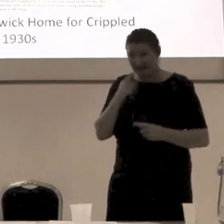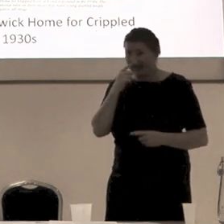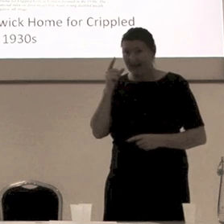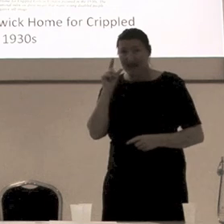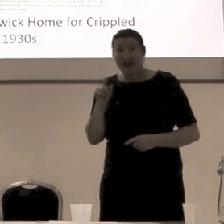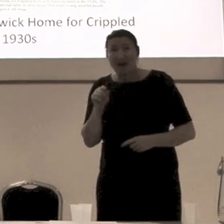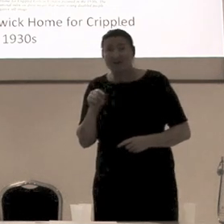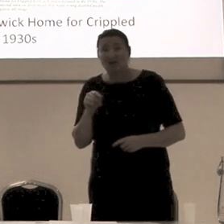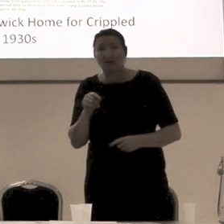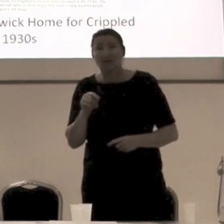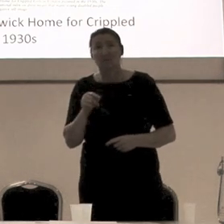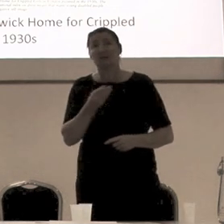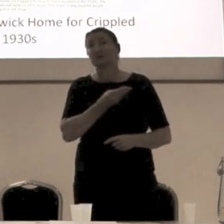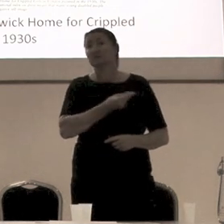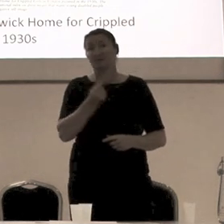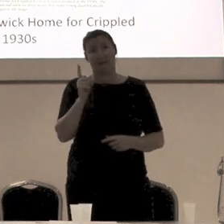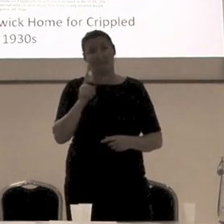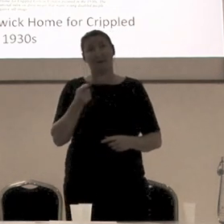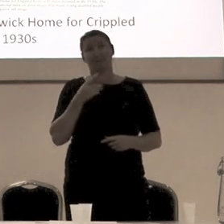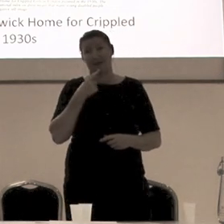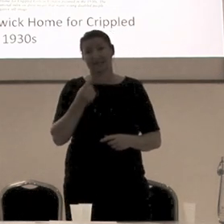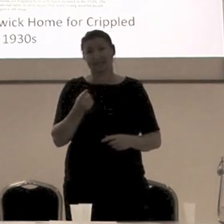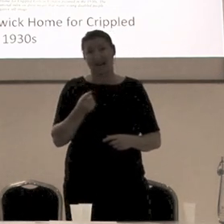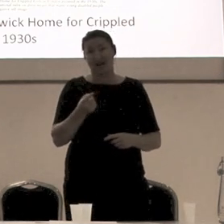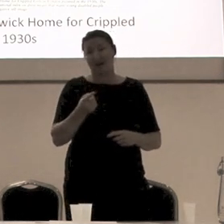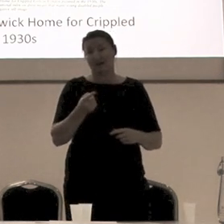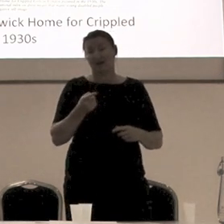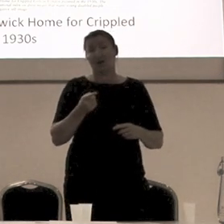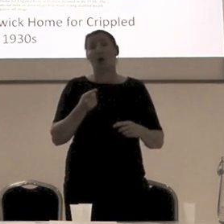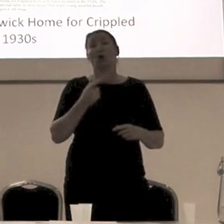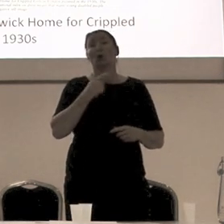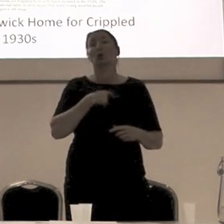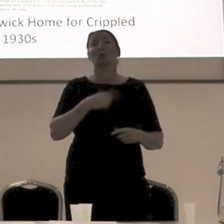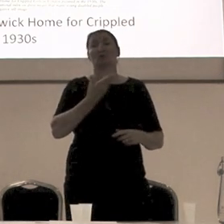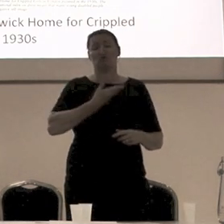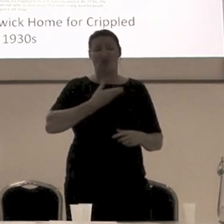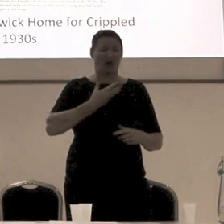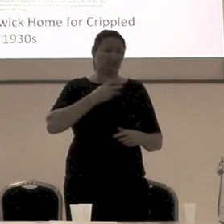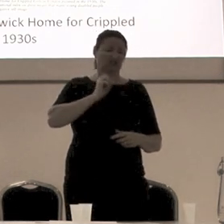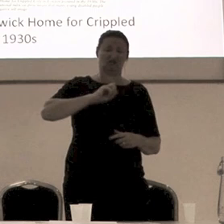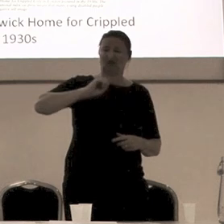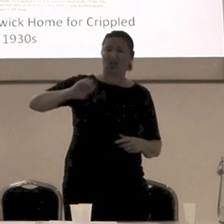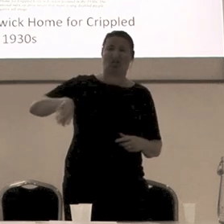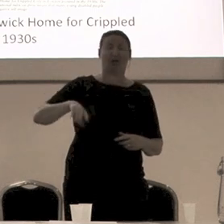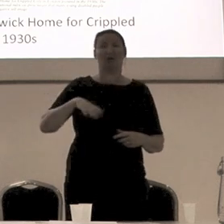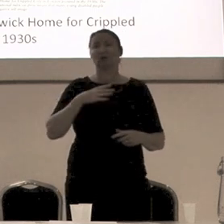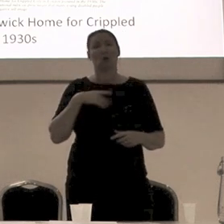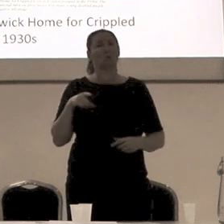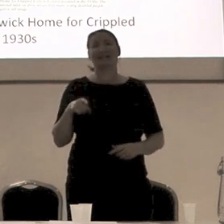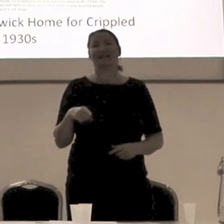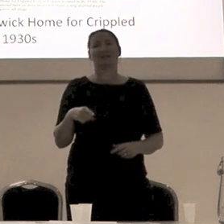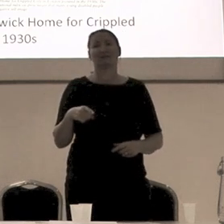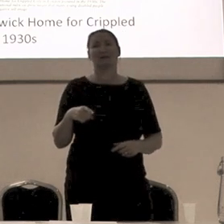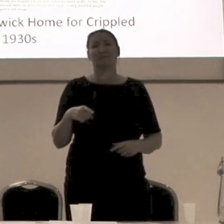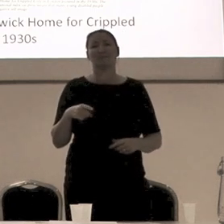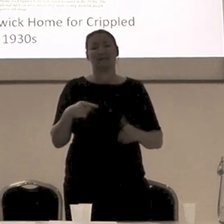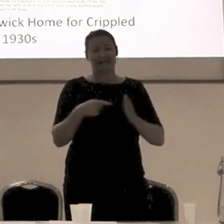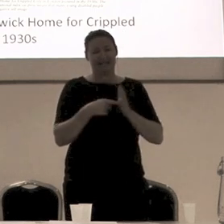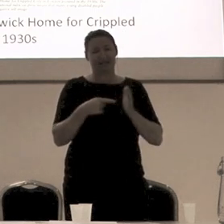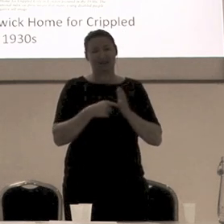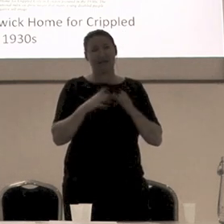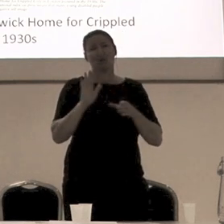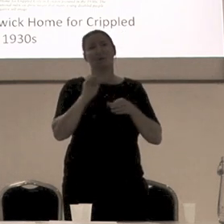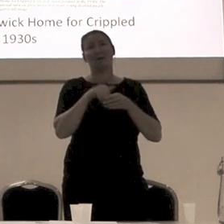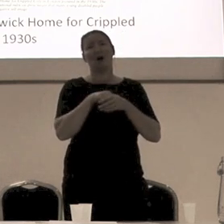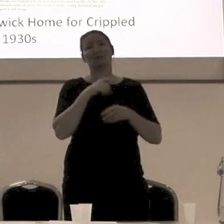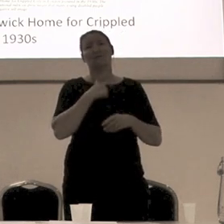moment who want to get rid of human rights. You've been hearing them today on the radio. One of the essential parts of the human rights that were established